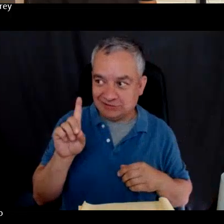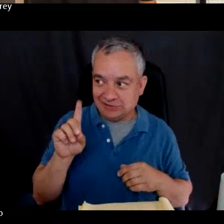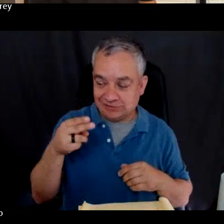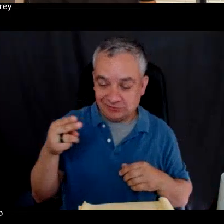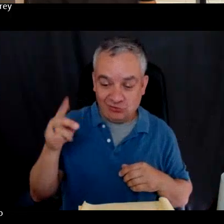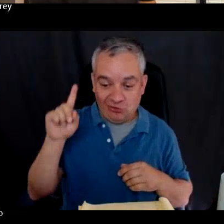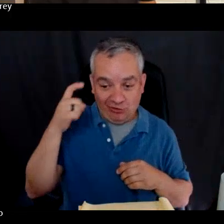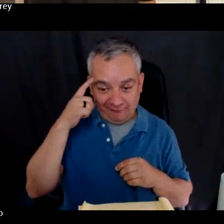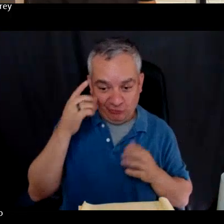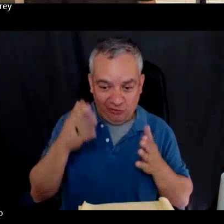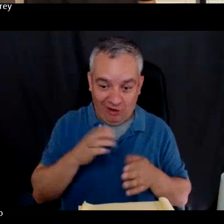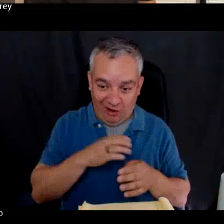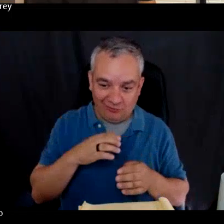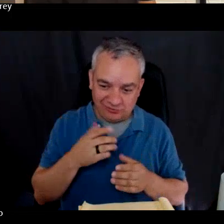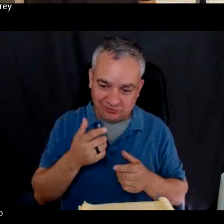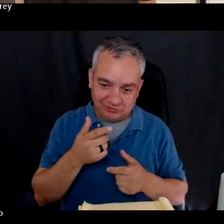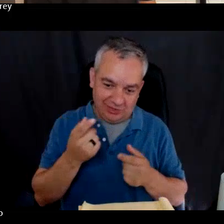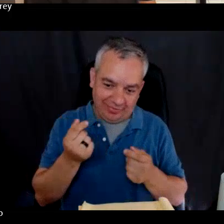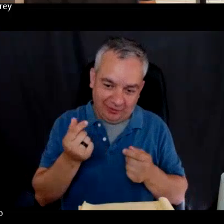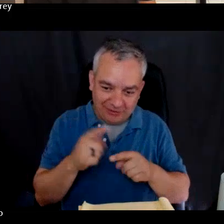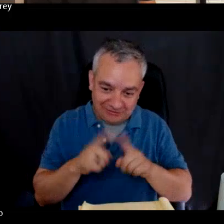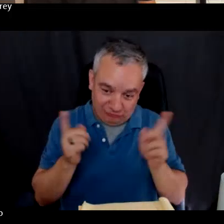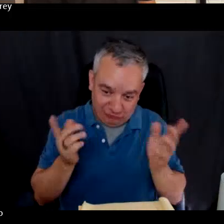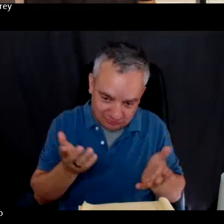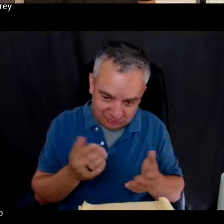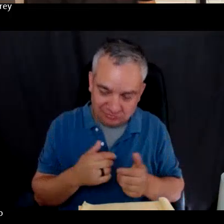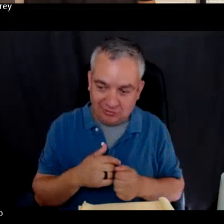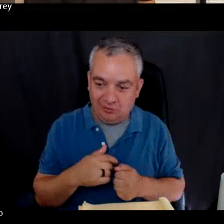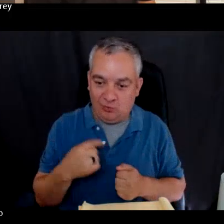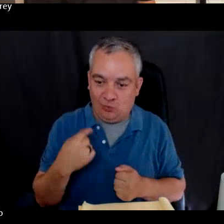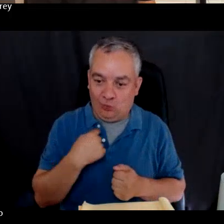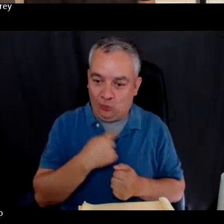or you were on the council? Yeah, I'm on the